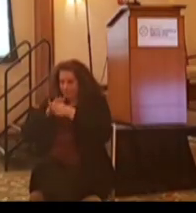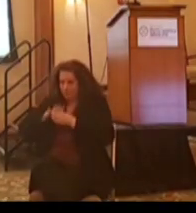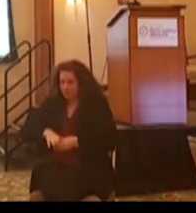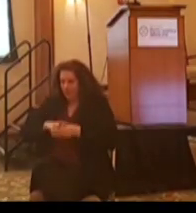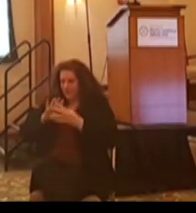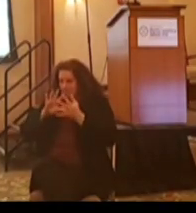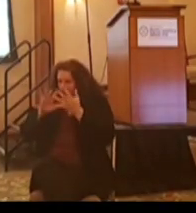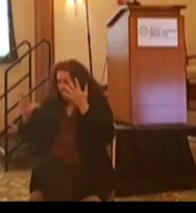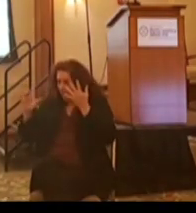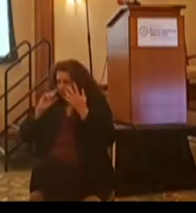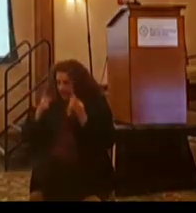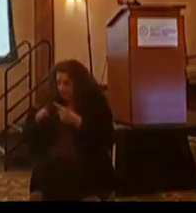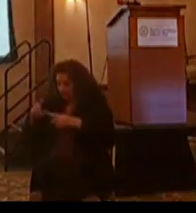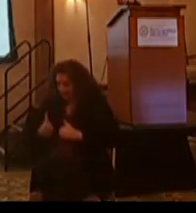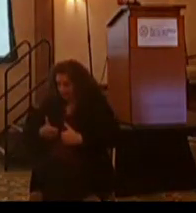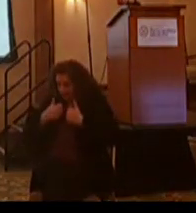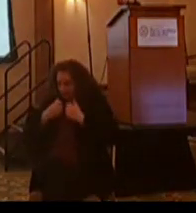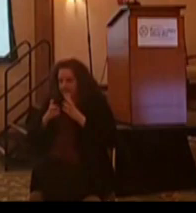the numbers.